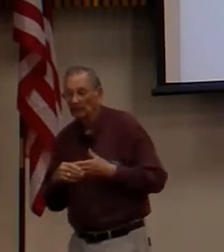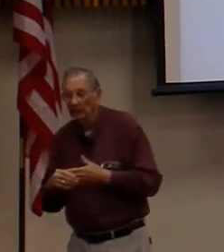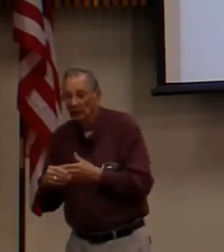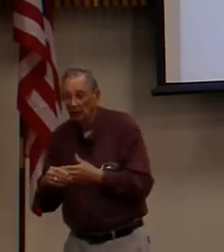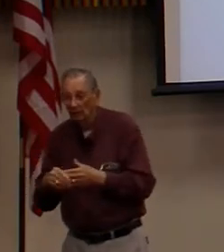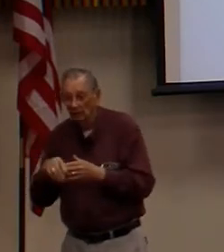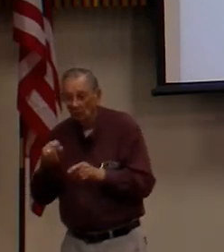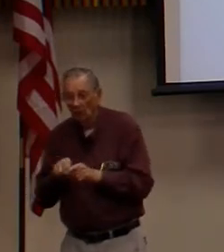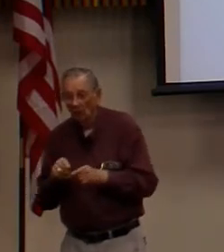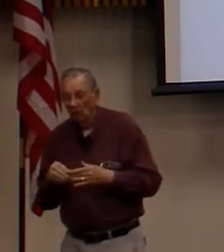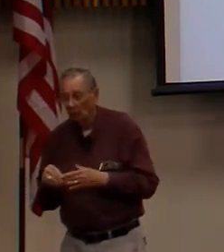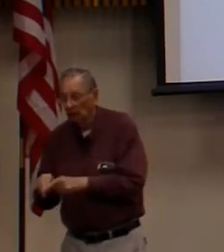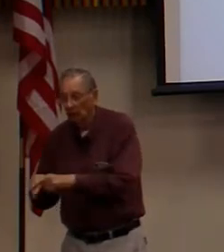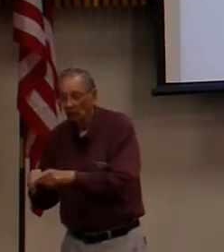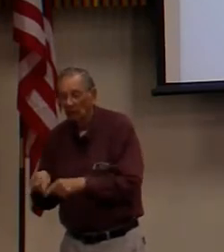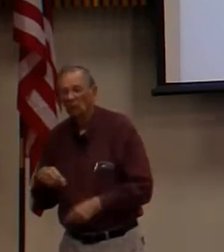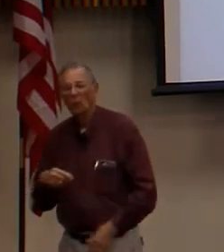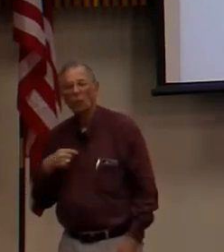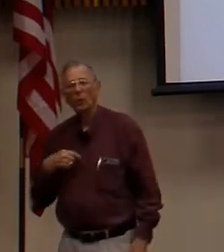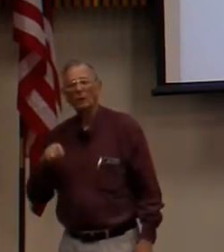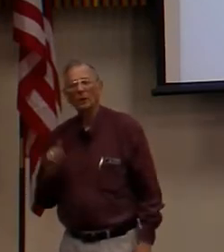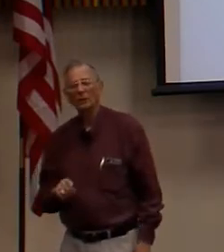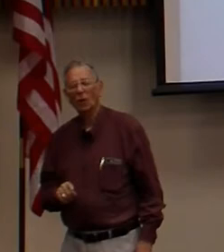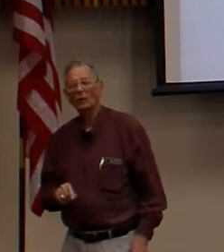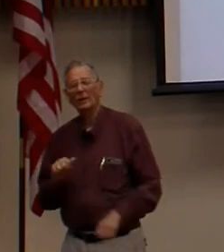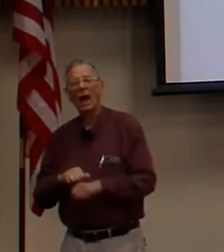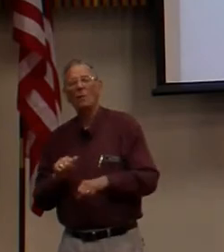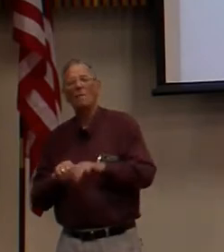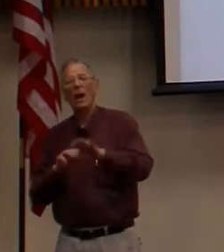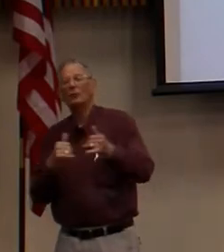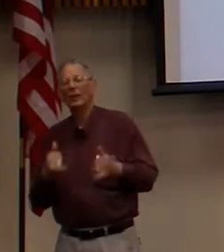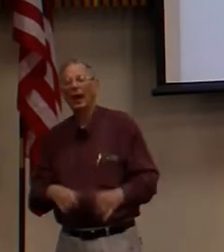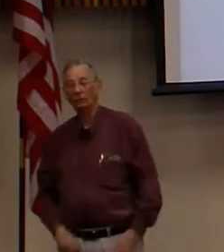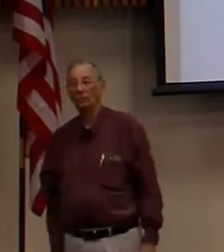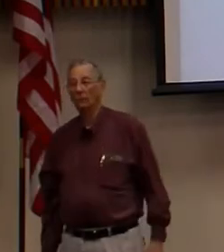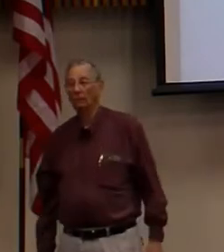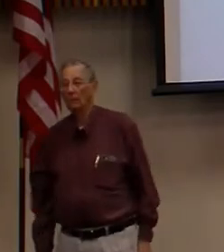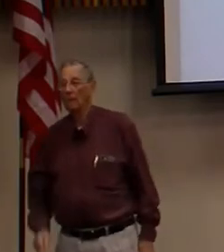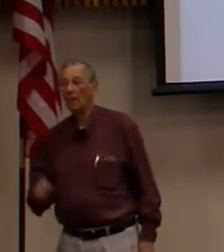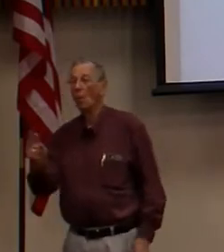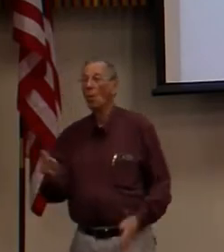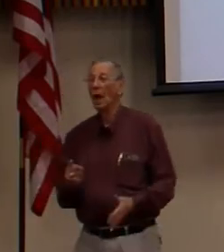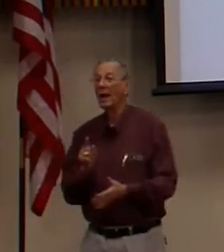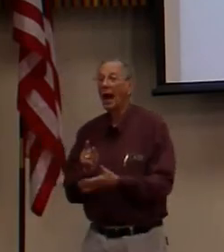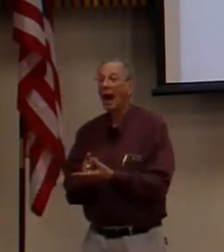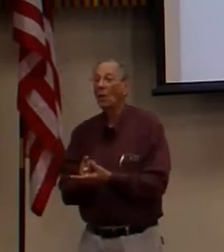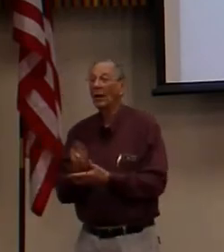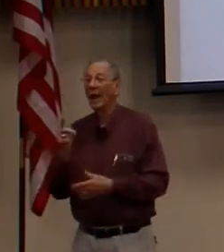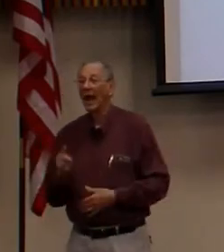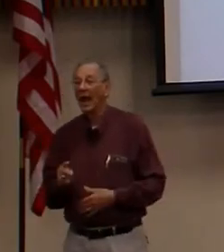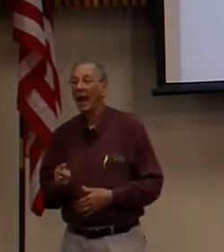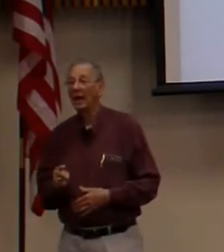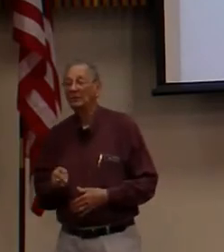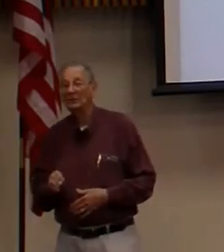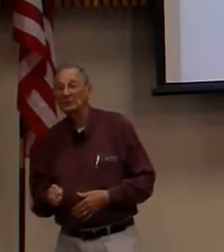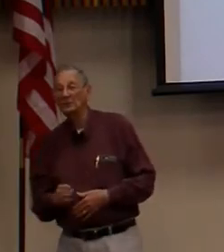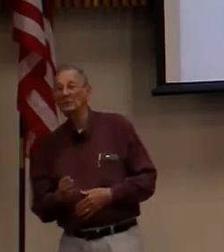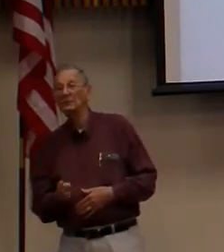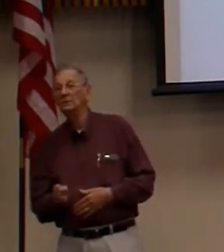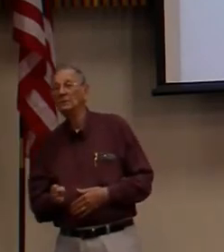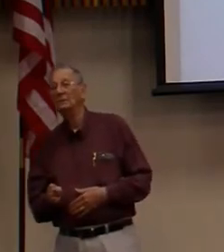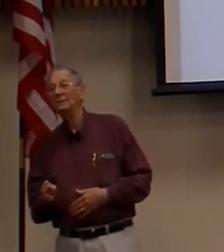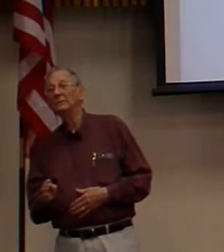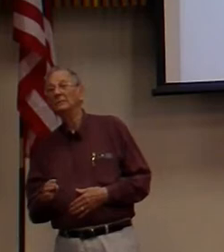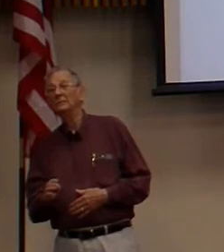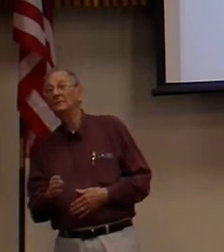taking us around, said, well, we got to go up the mountain now. This was a hour and a half trek driving up this mountain.